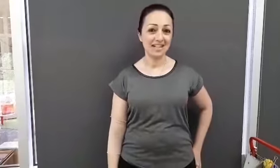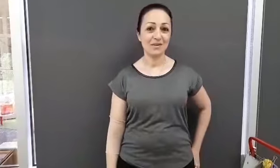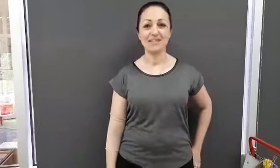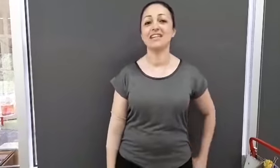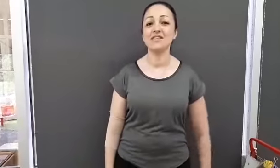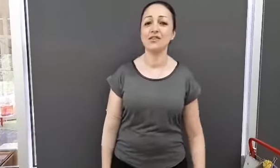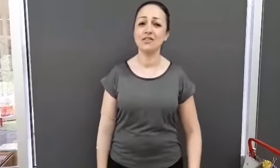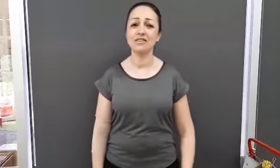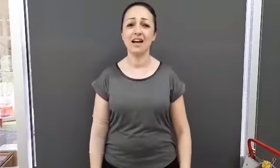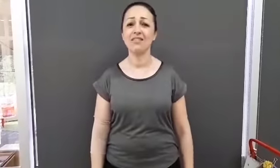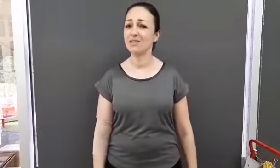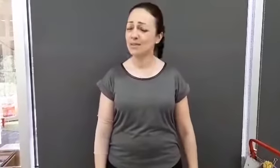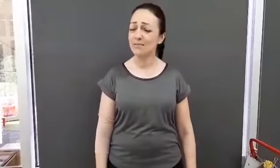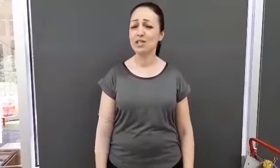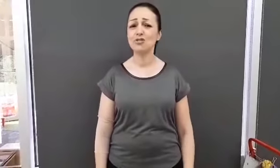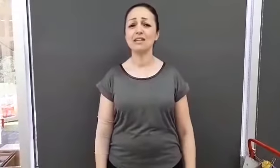one. See if you can tell. This one's a bit tricky.